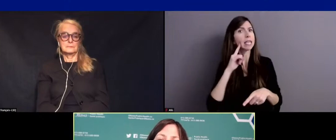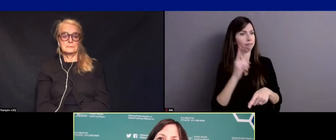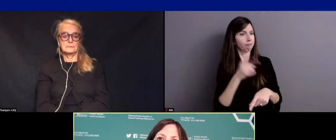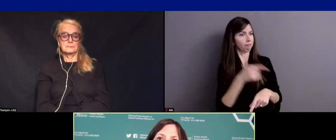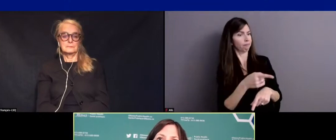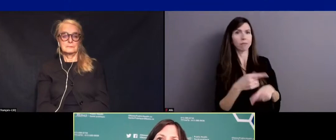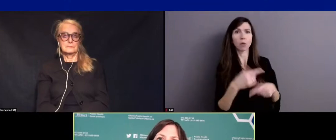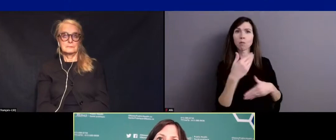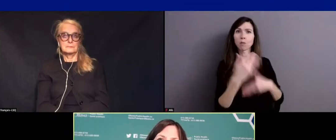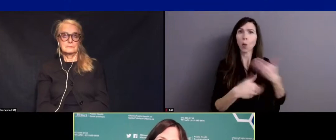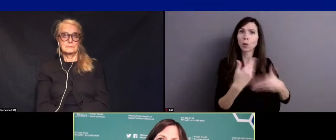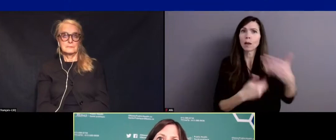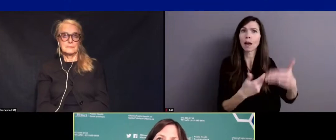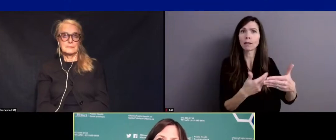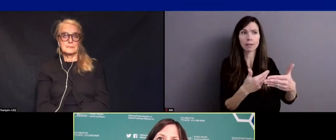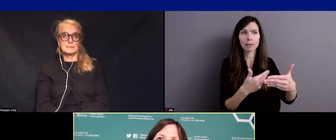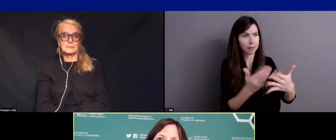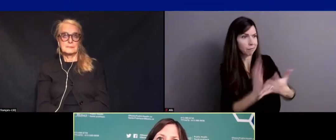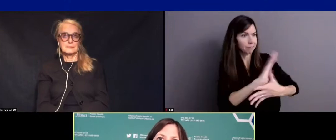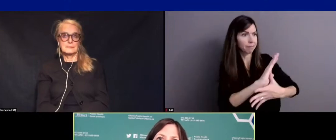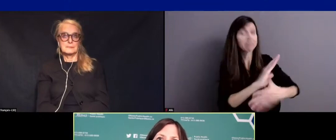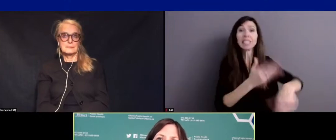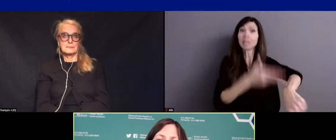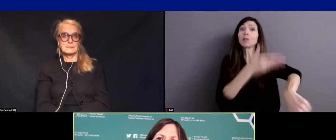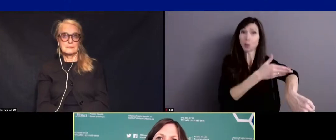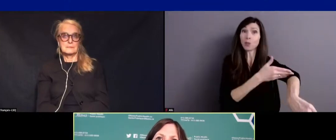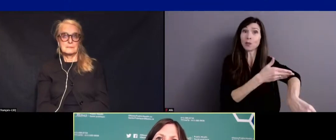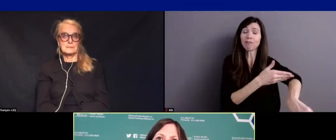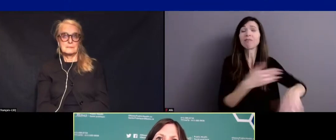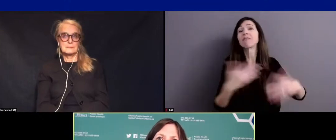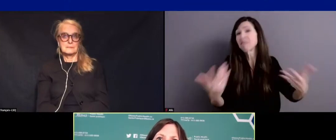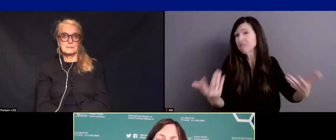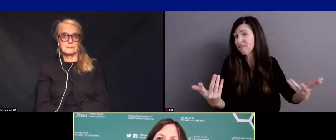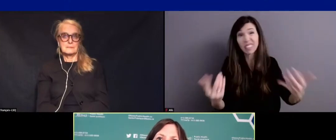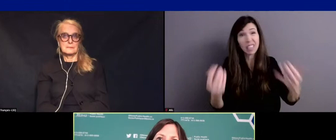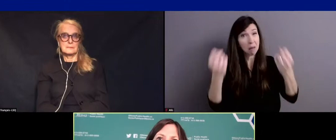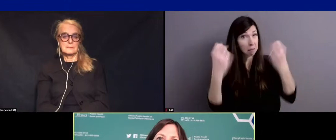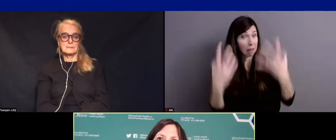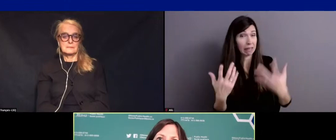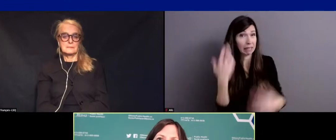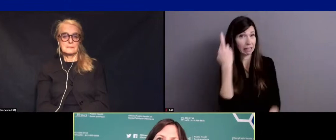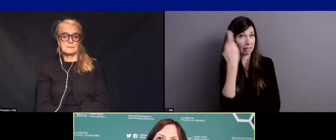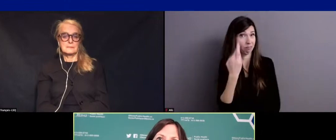improve for outbreaks in long-term care homes. So I think it's multiple factors